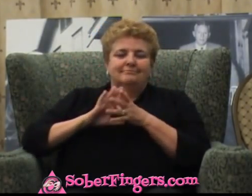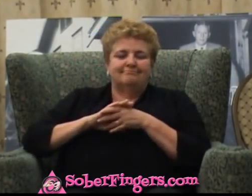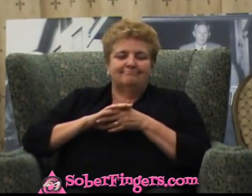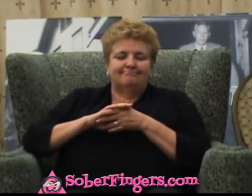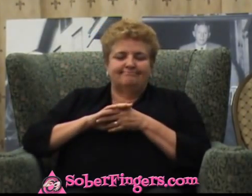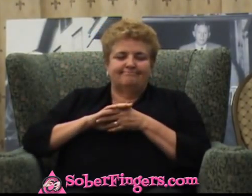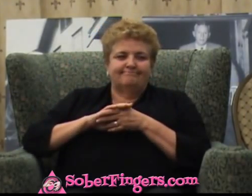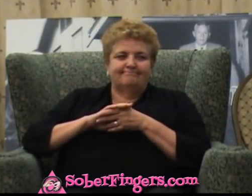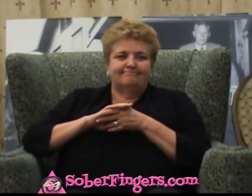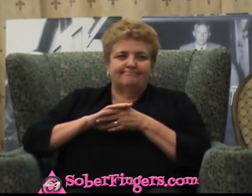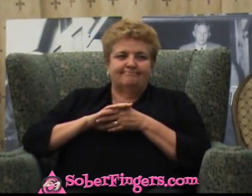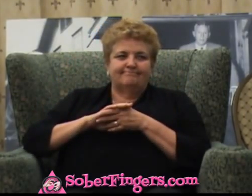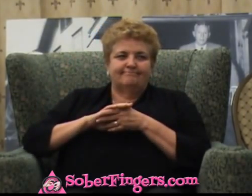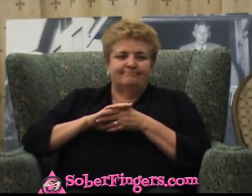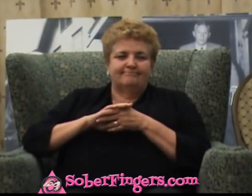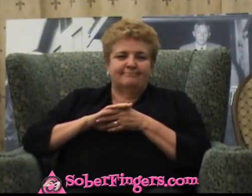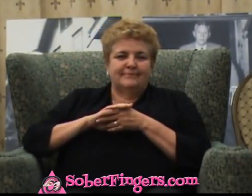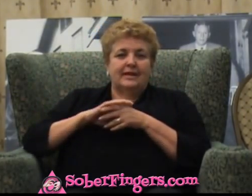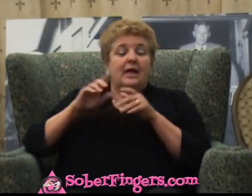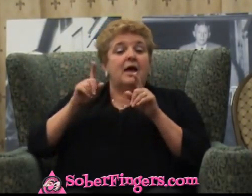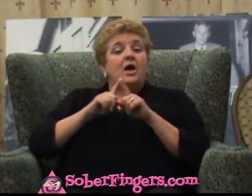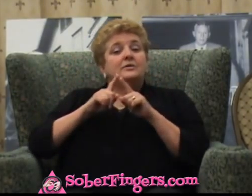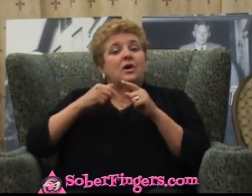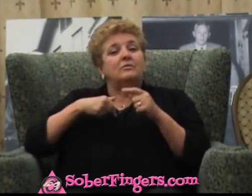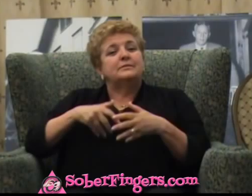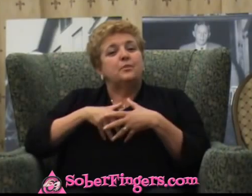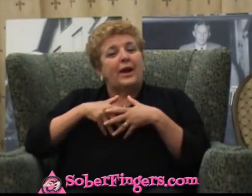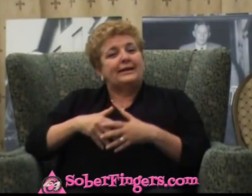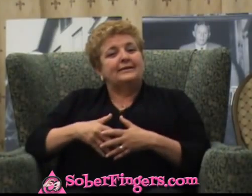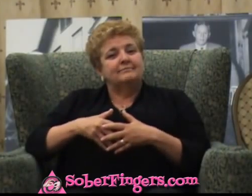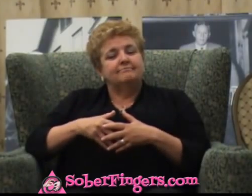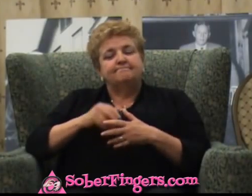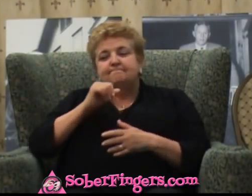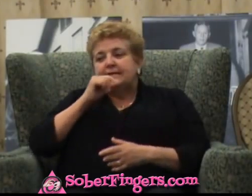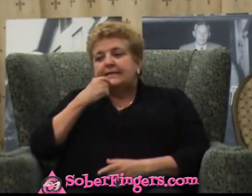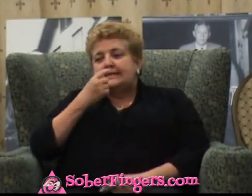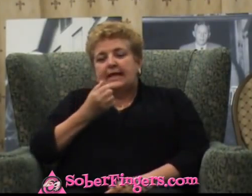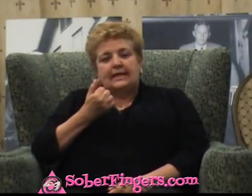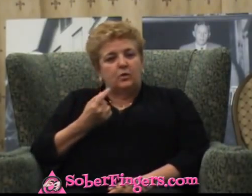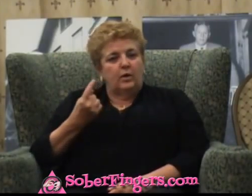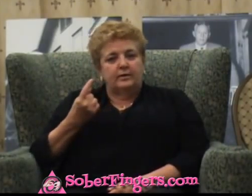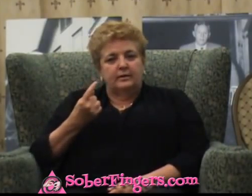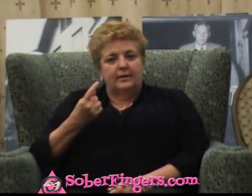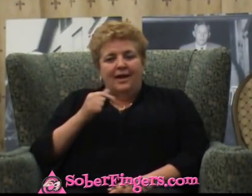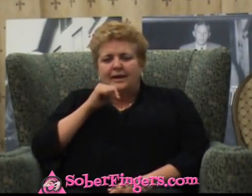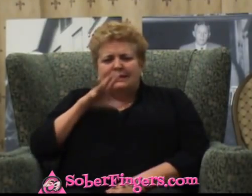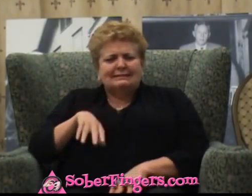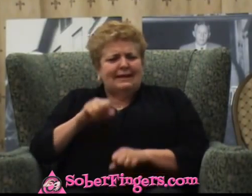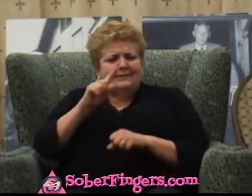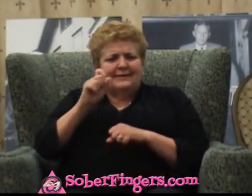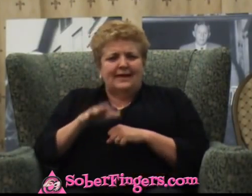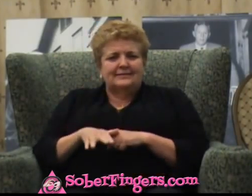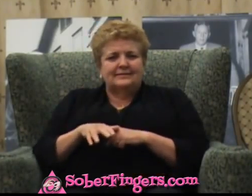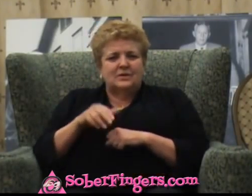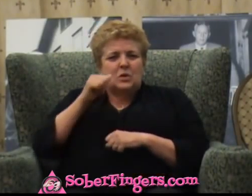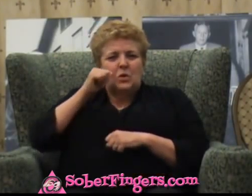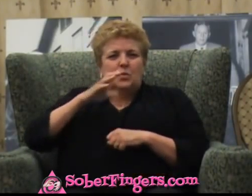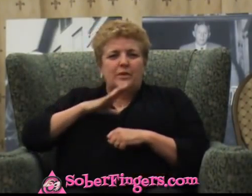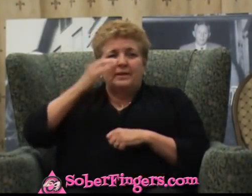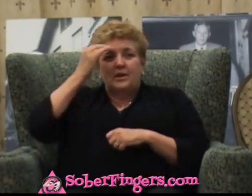And I also knew I was pregnant. I didn't tell anybody. I didn't take a test. I knew. The women in the audience may understand this. I knew. I've never